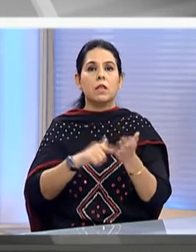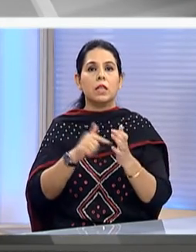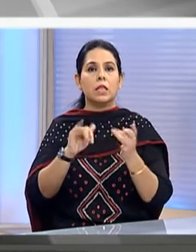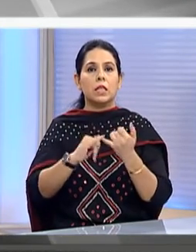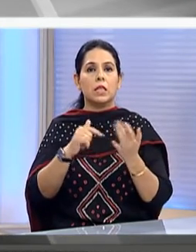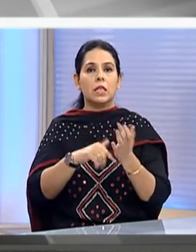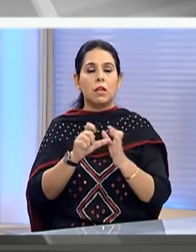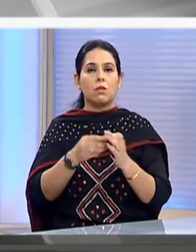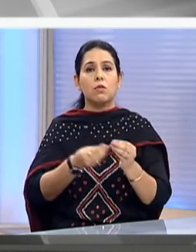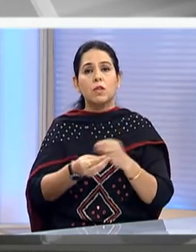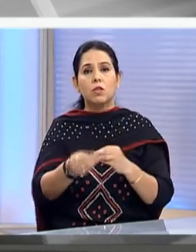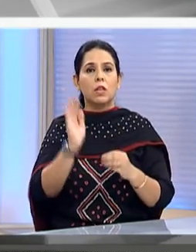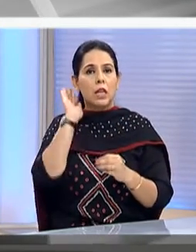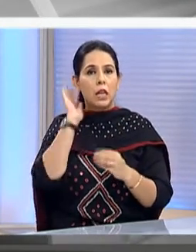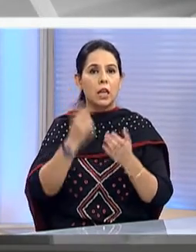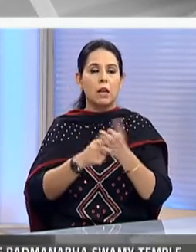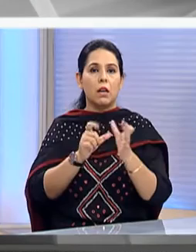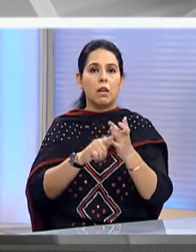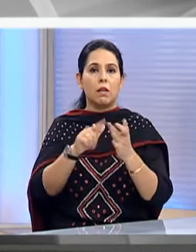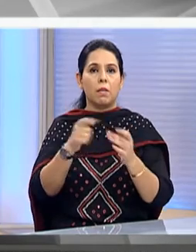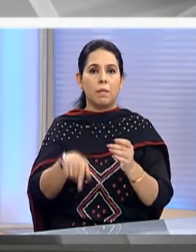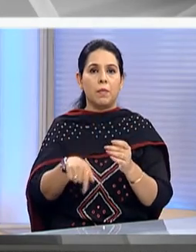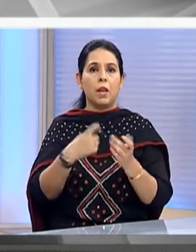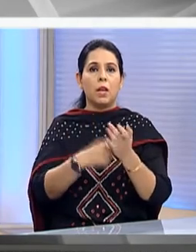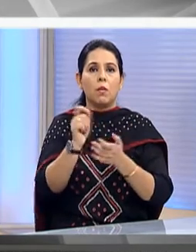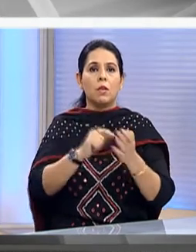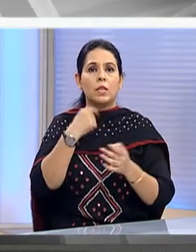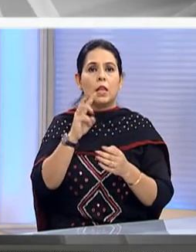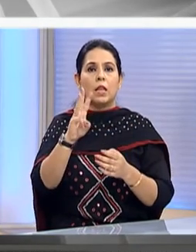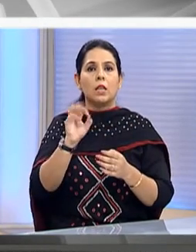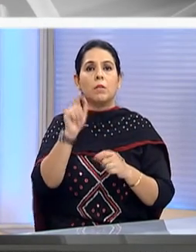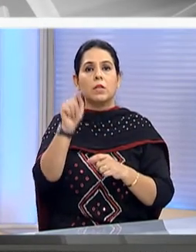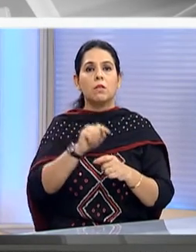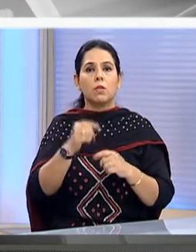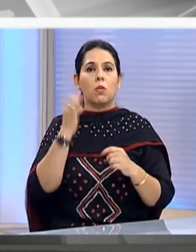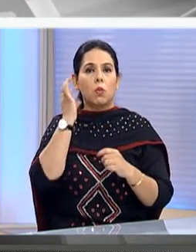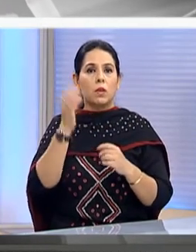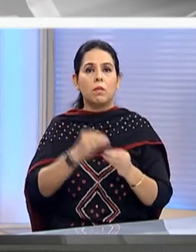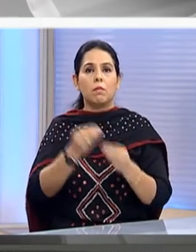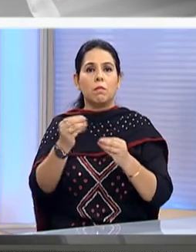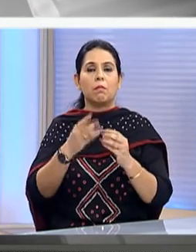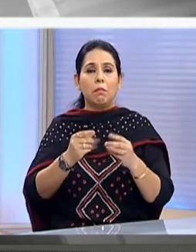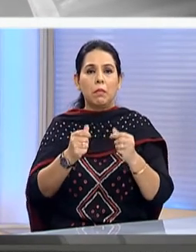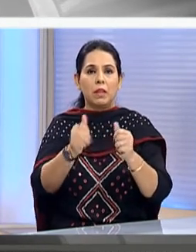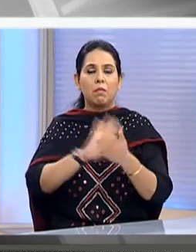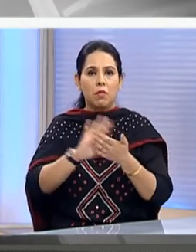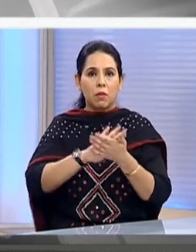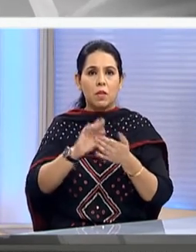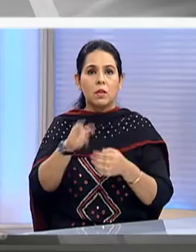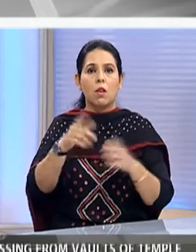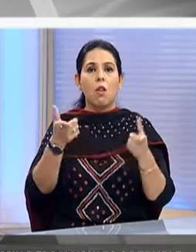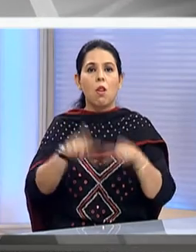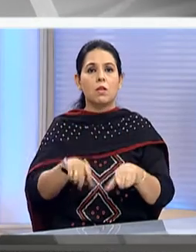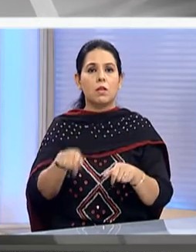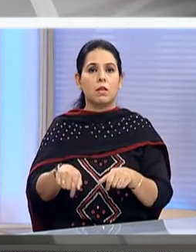India, Justice T.S. Thakur, will shortly hear him. The report said 30% of the gold sent for melting and purification